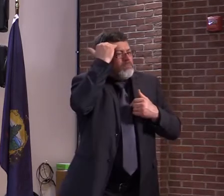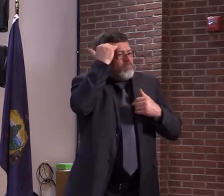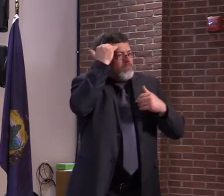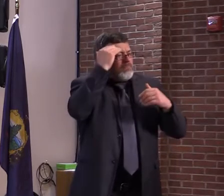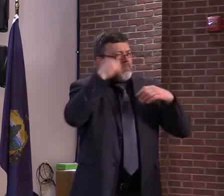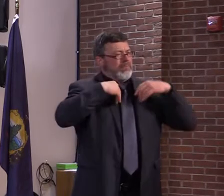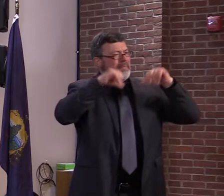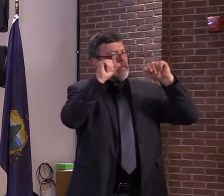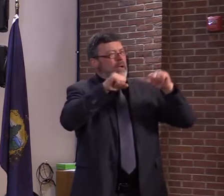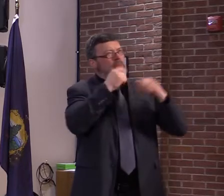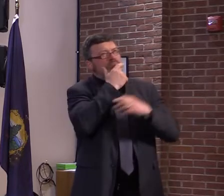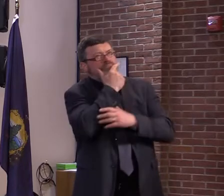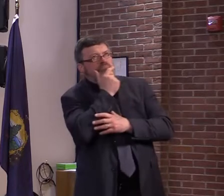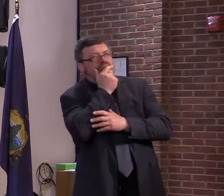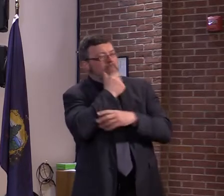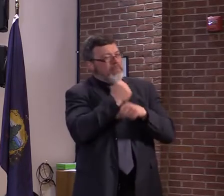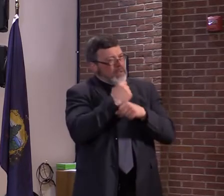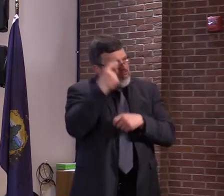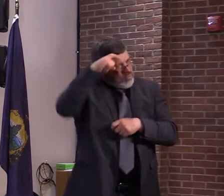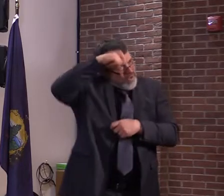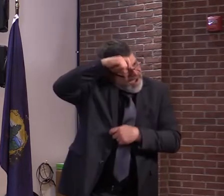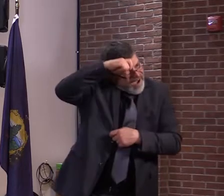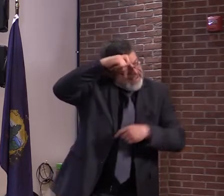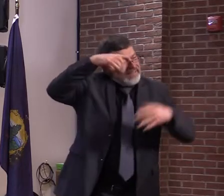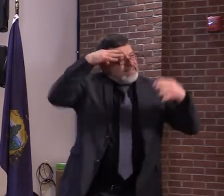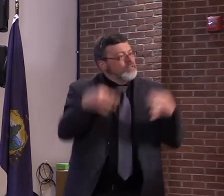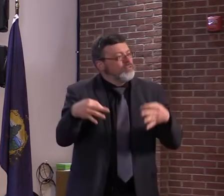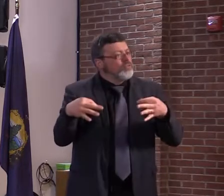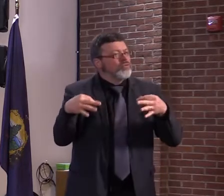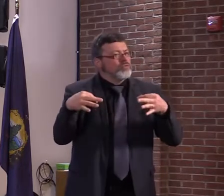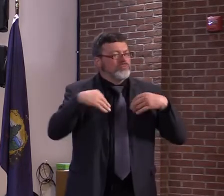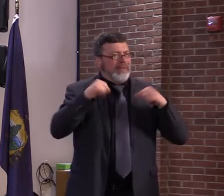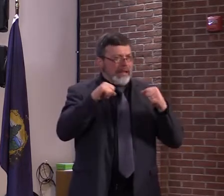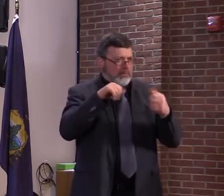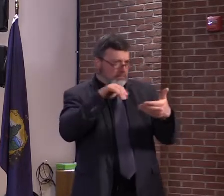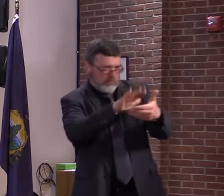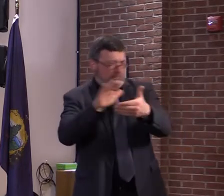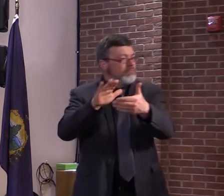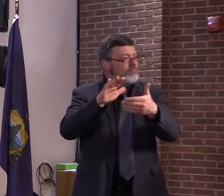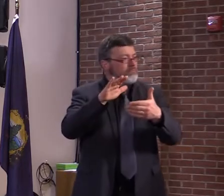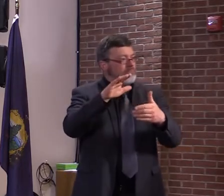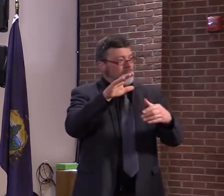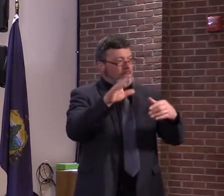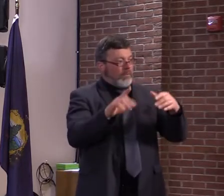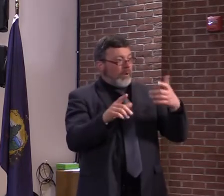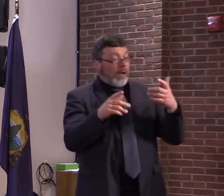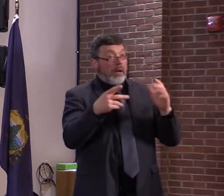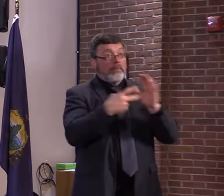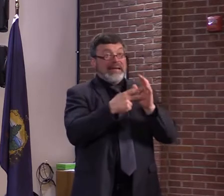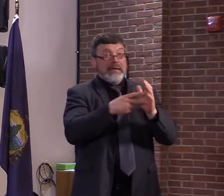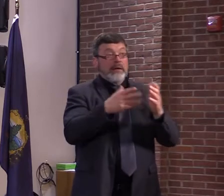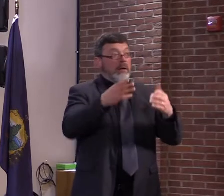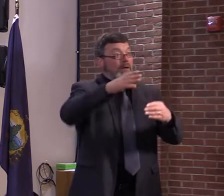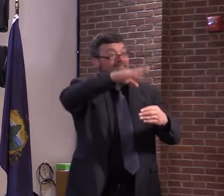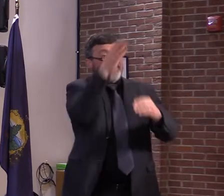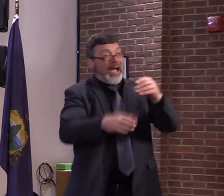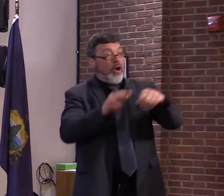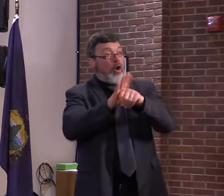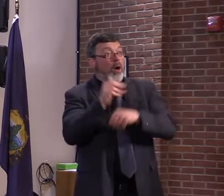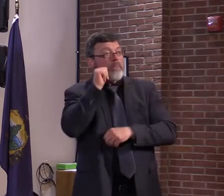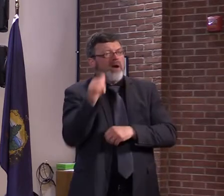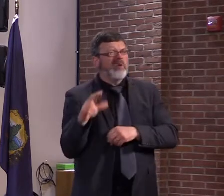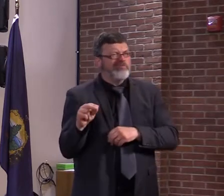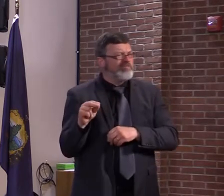people going out on a limb and saying, oh, this will be over tomorrow, or this is going to flare up, and in a month we're going to be in a